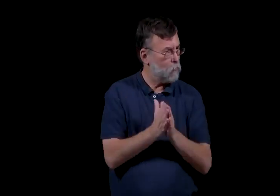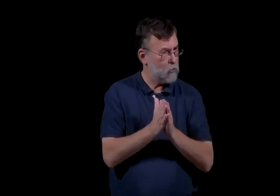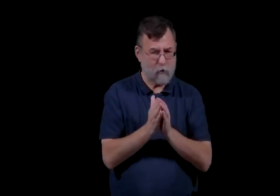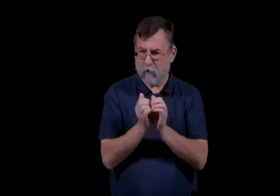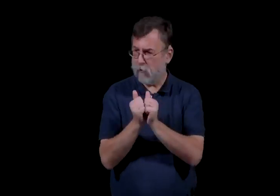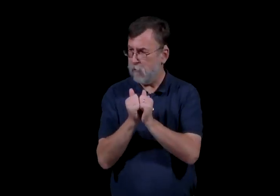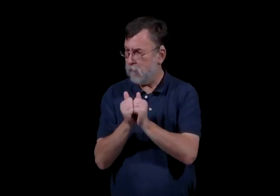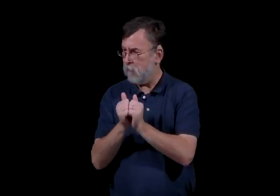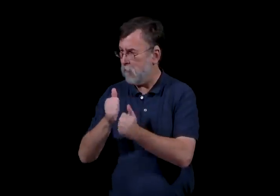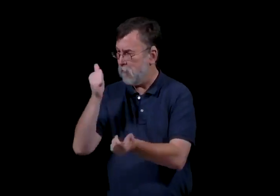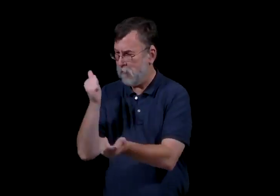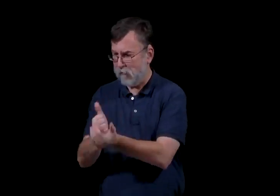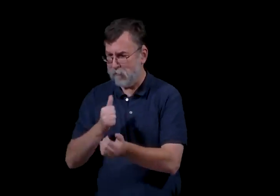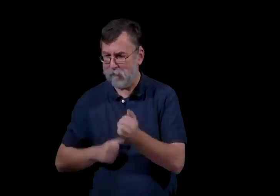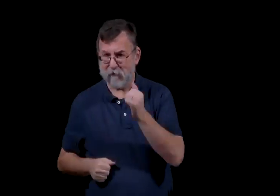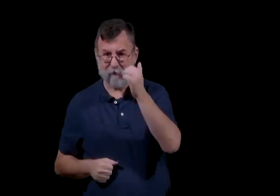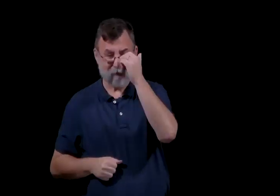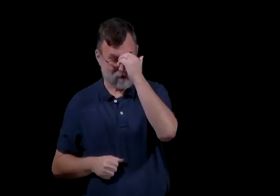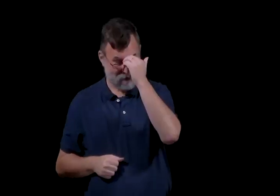all in Jesus' name. Amen.